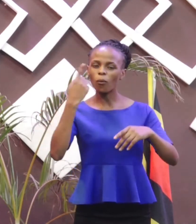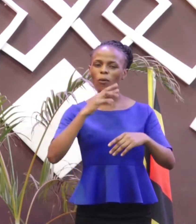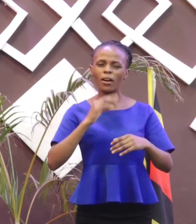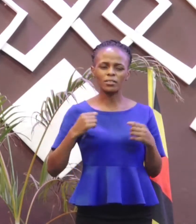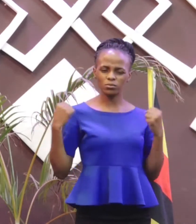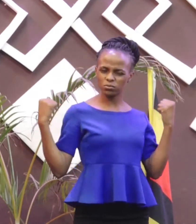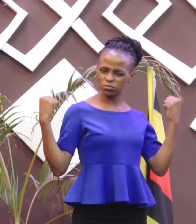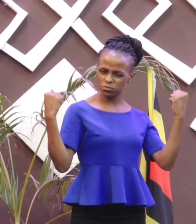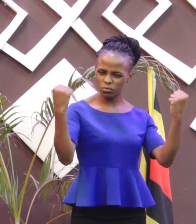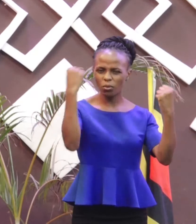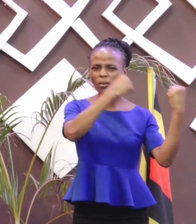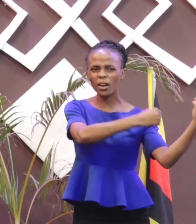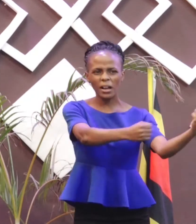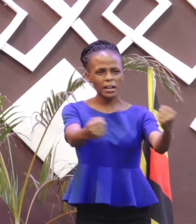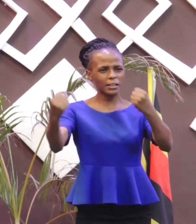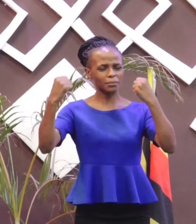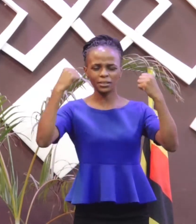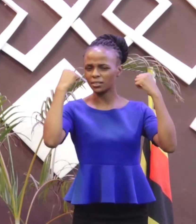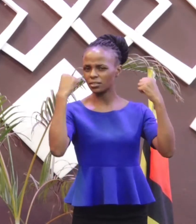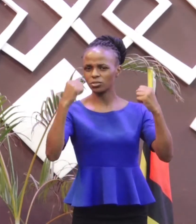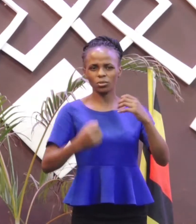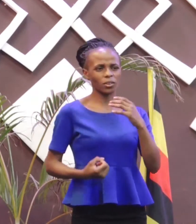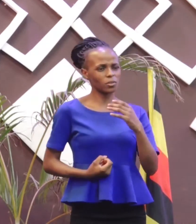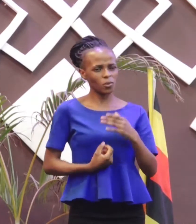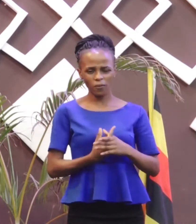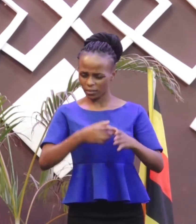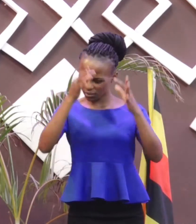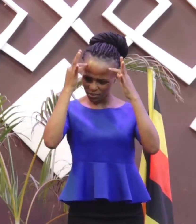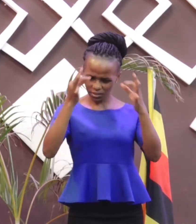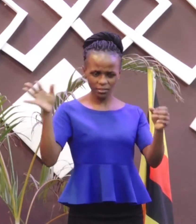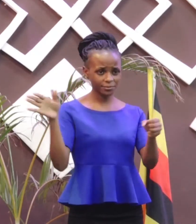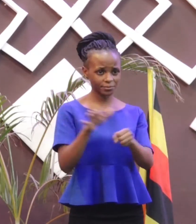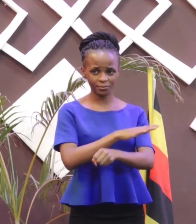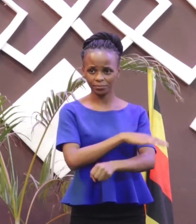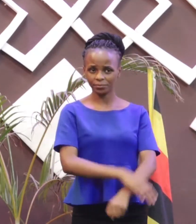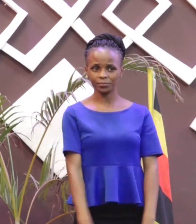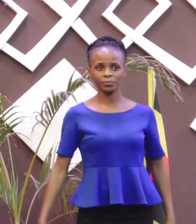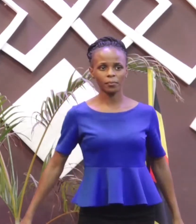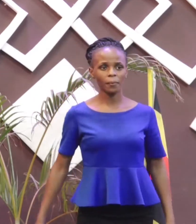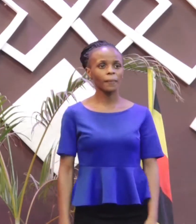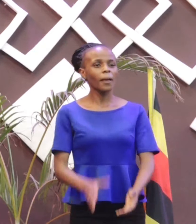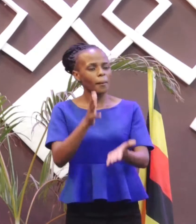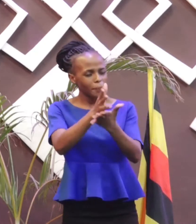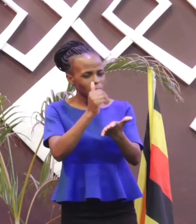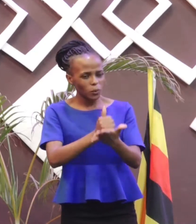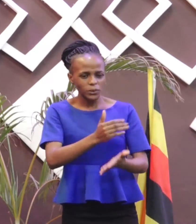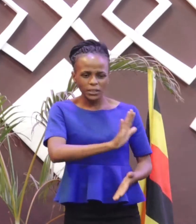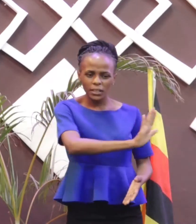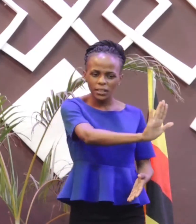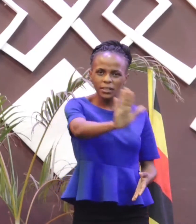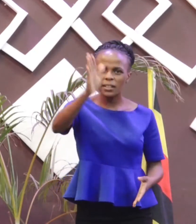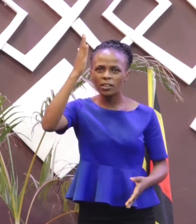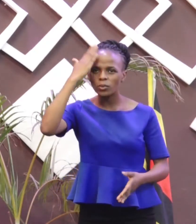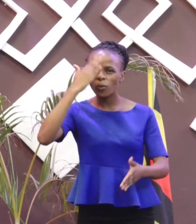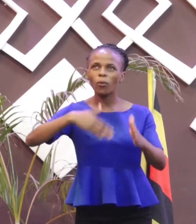aggressive. Naye mulembe gw'abantu abamalidde mitima gyabwe okubaako ne bye balumba bawambe. Because they know God is on